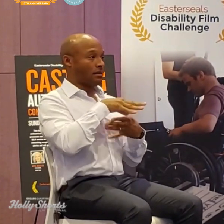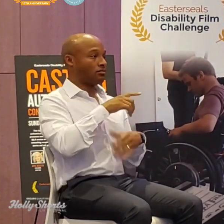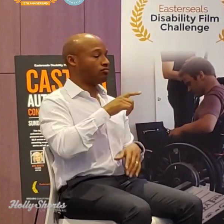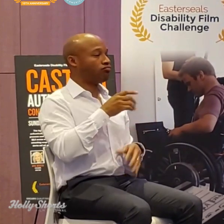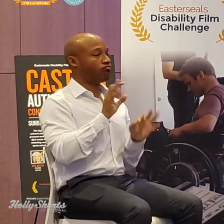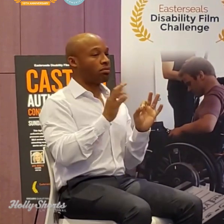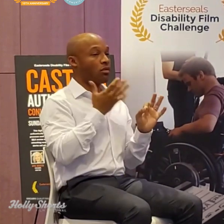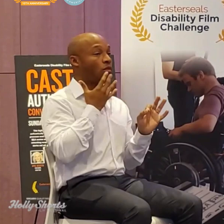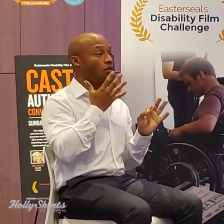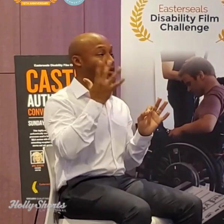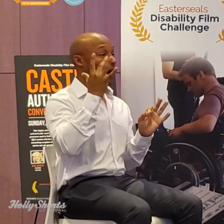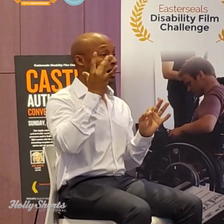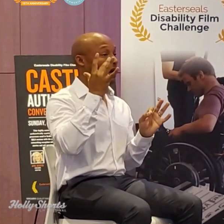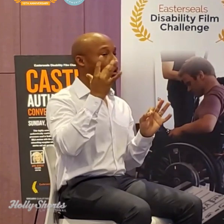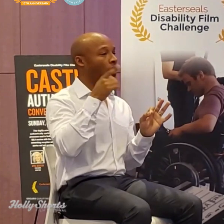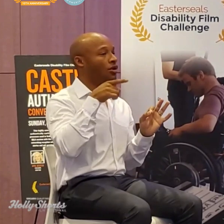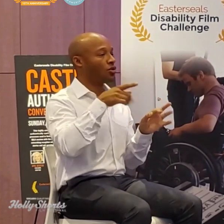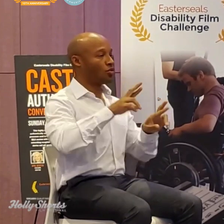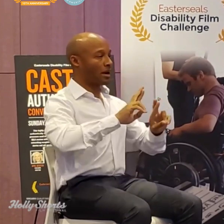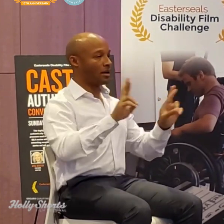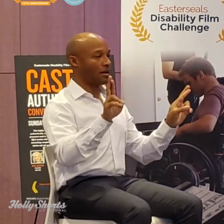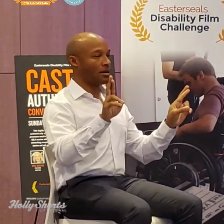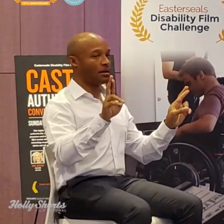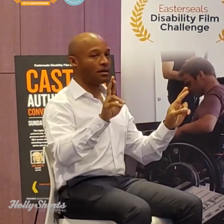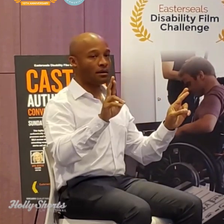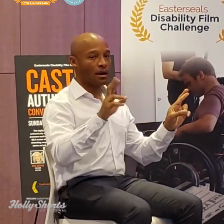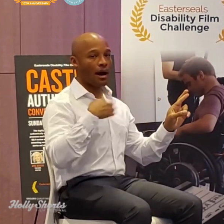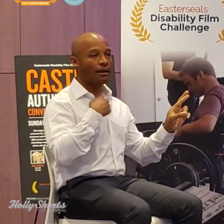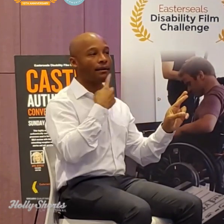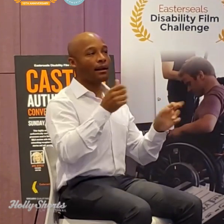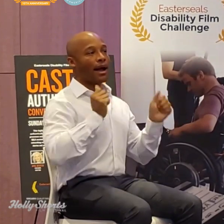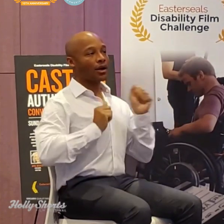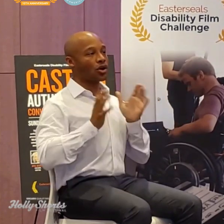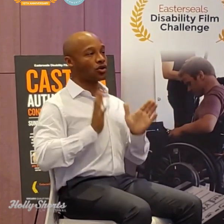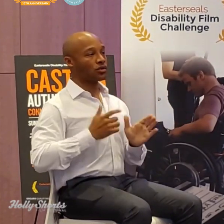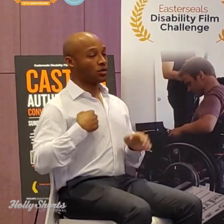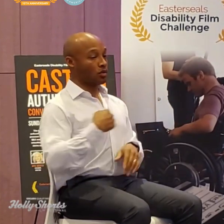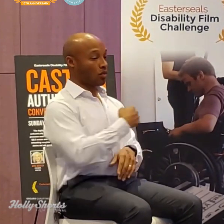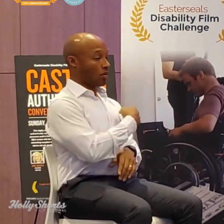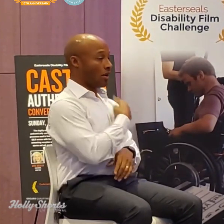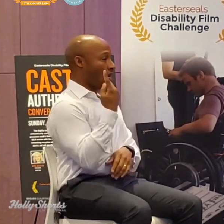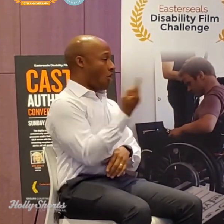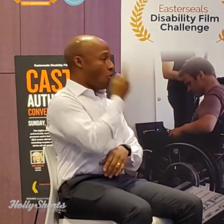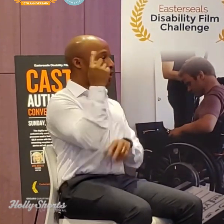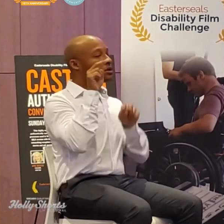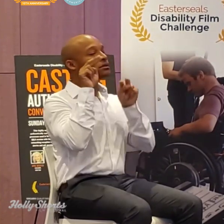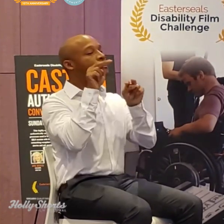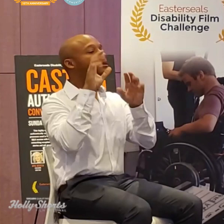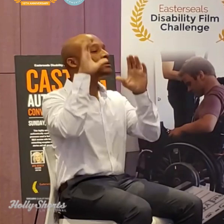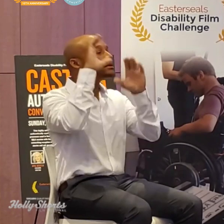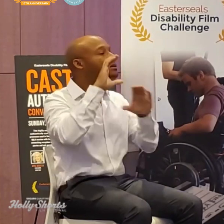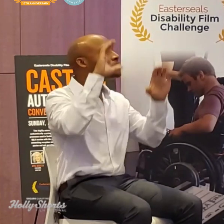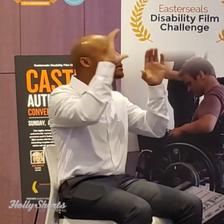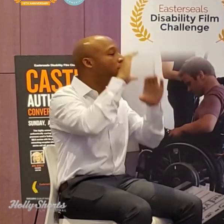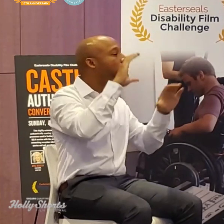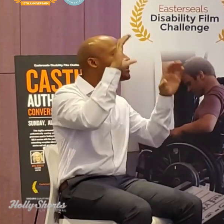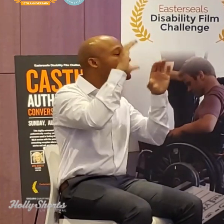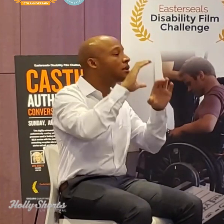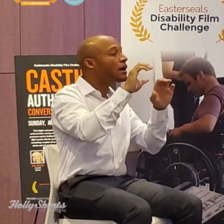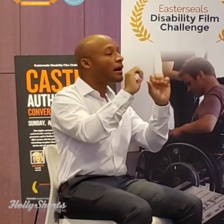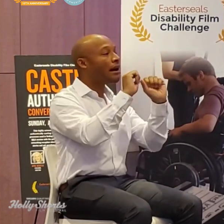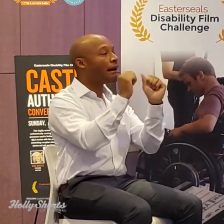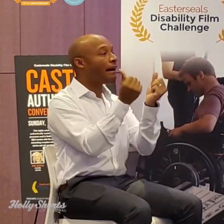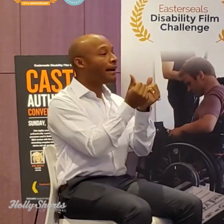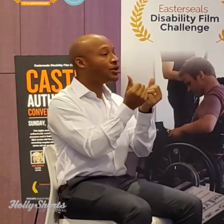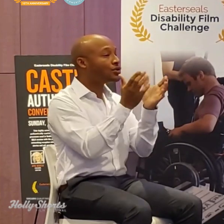tell actors, because we're always looking. We're always looking with agents and breakdowns and looking at our actors. And then when we can't find